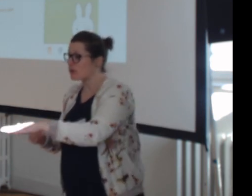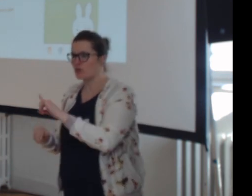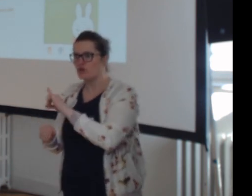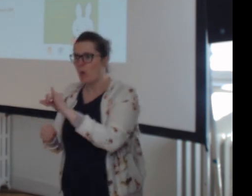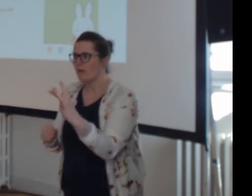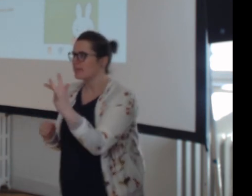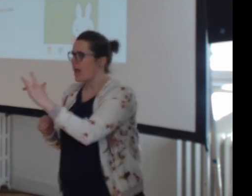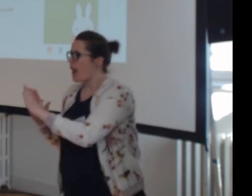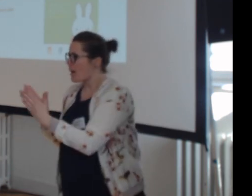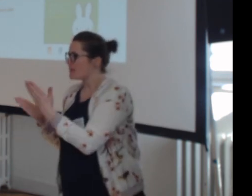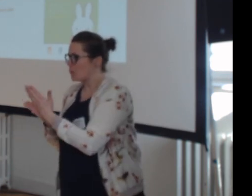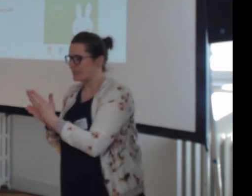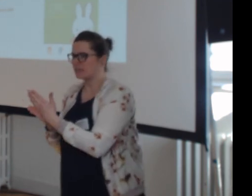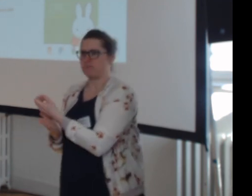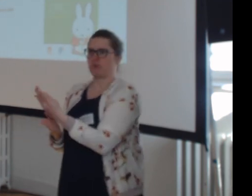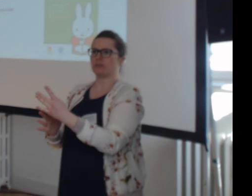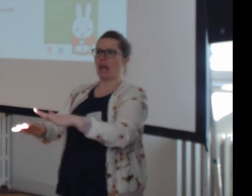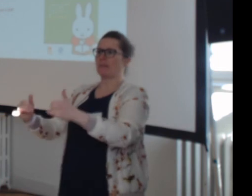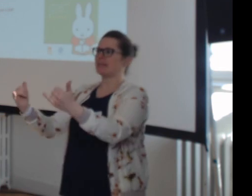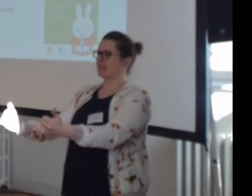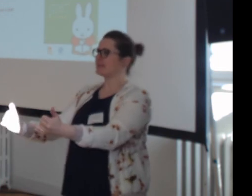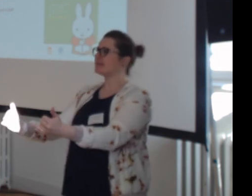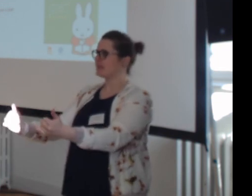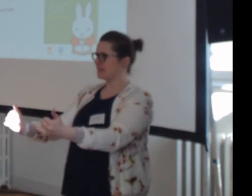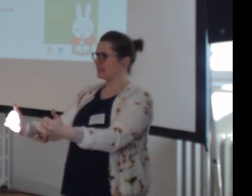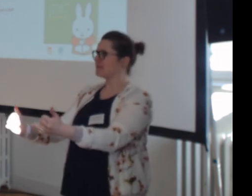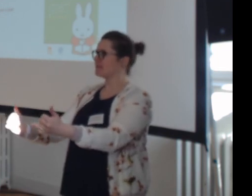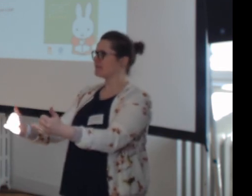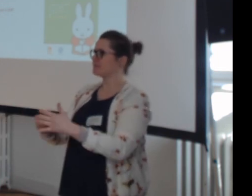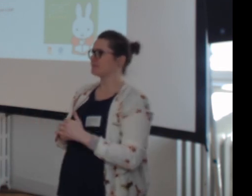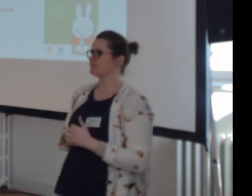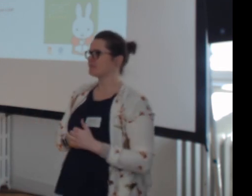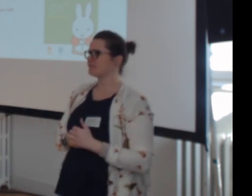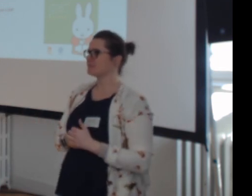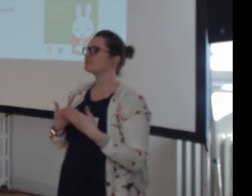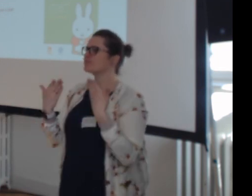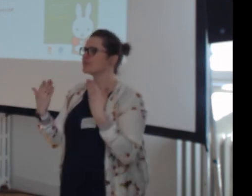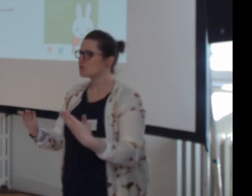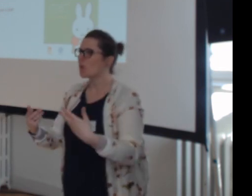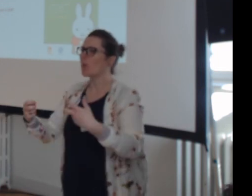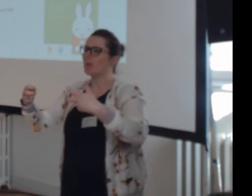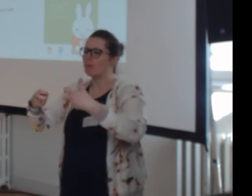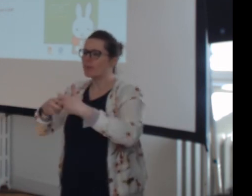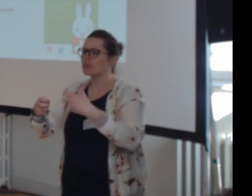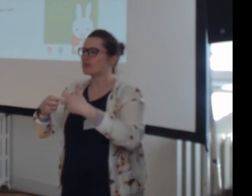the library before. Well, this is what the Brussels Reads Aloud project